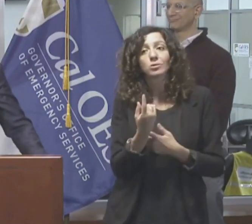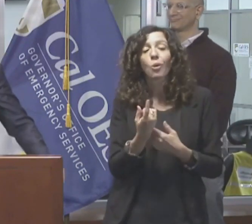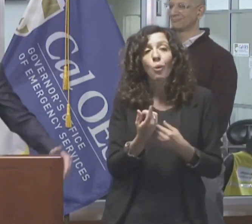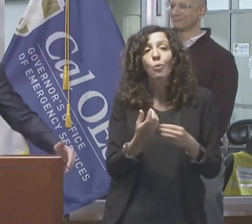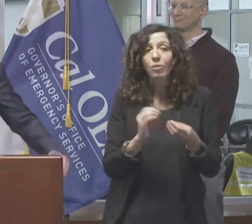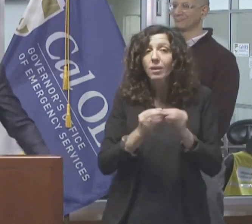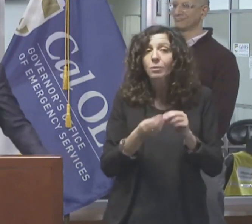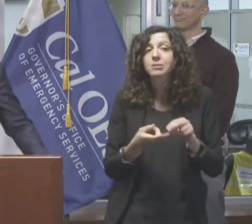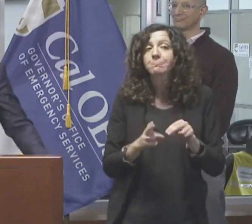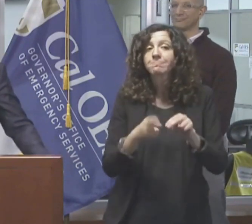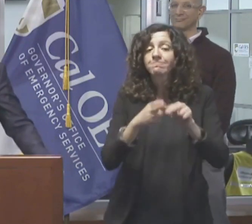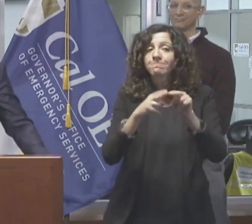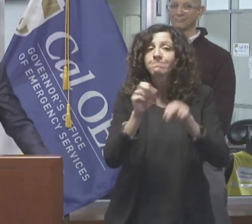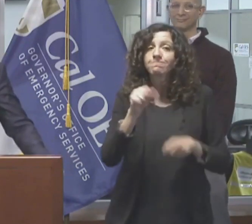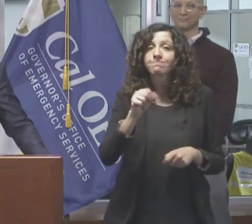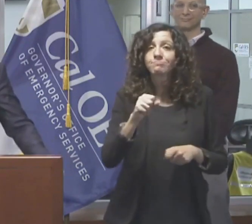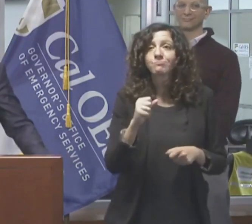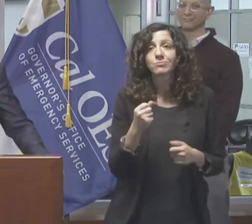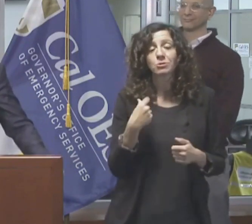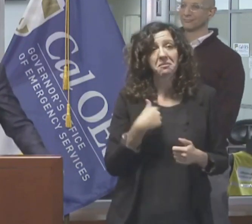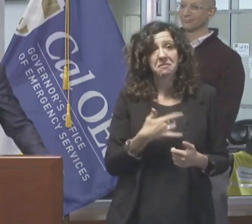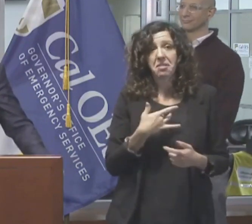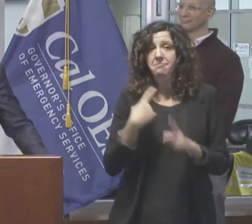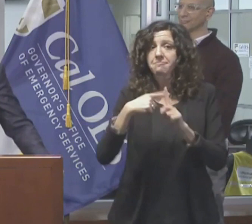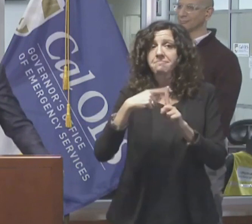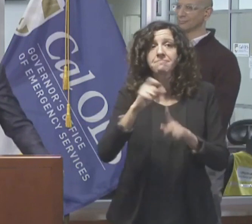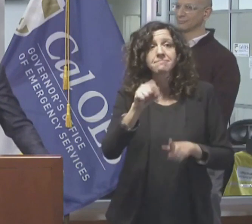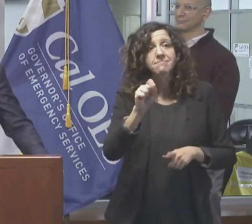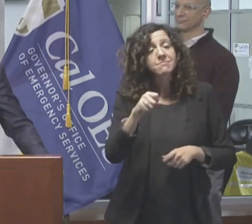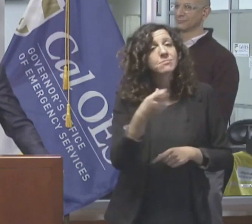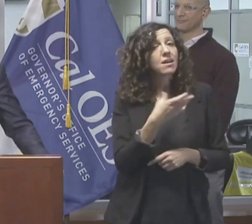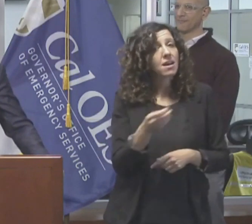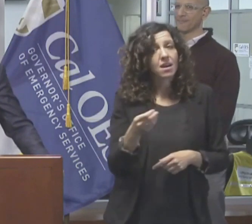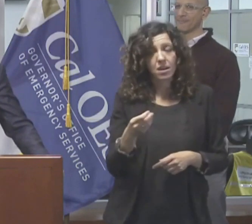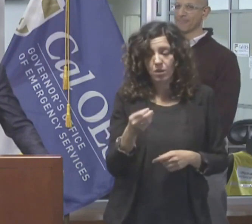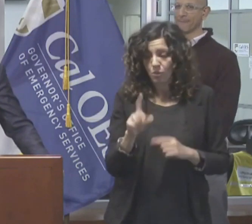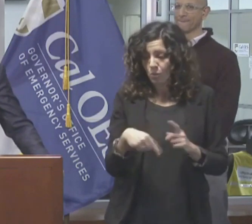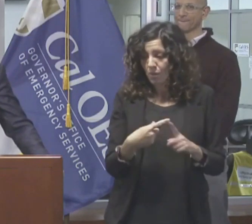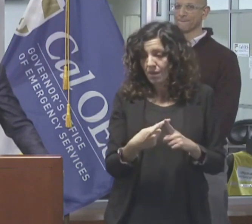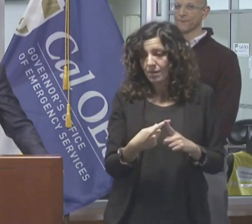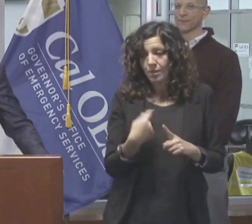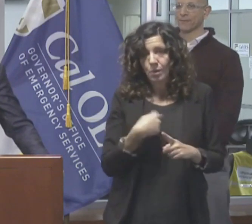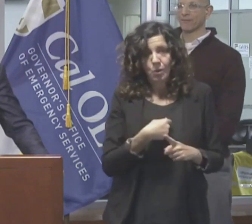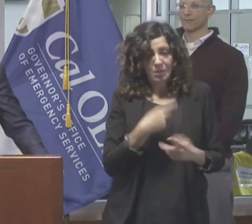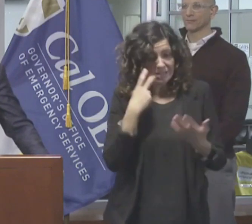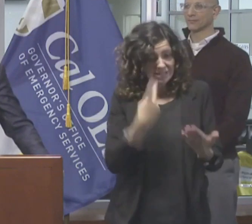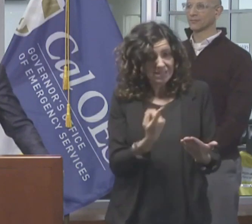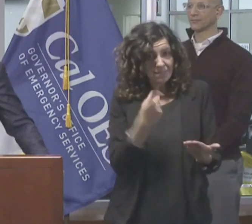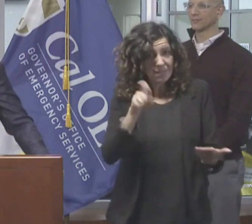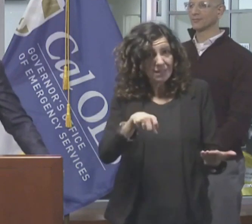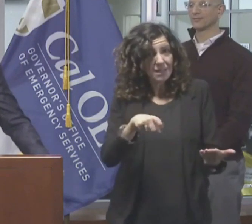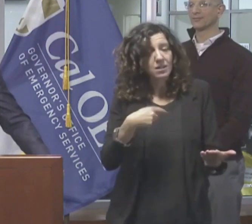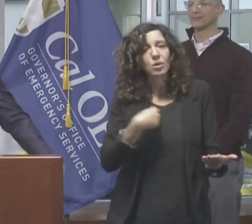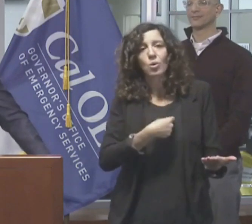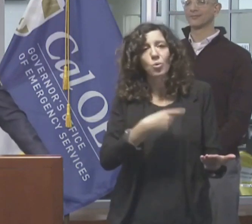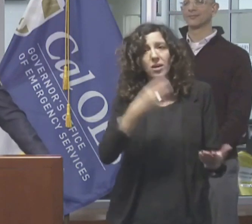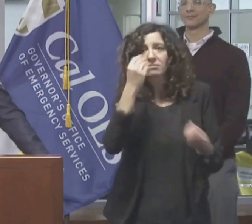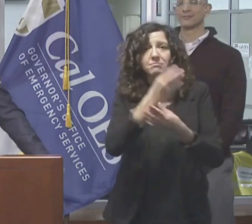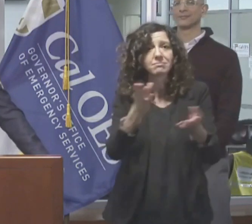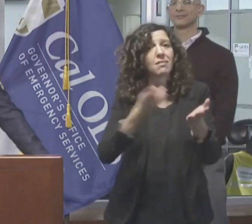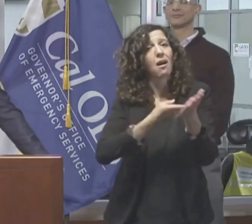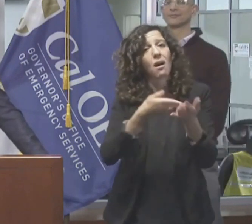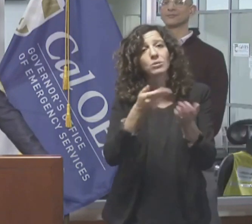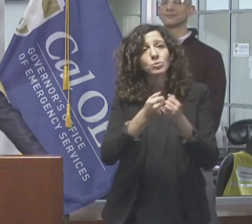So far, we're in that in a good place, and we're, when we need something, we are very vocal and very honest